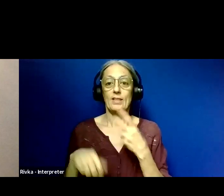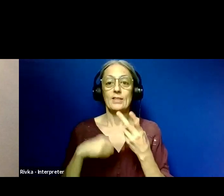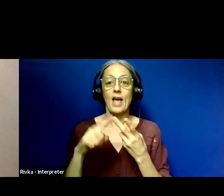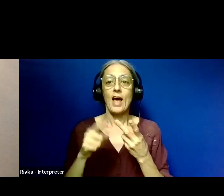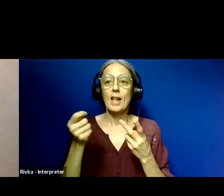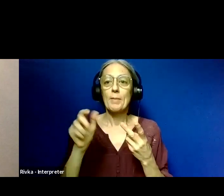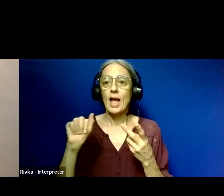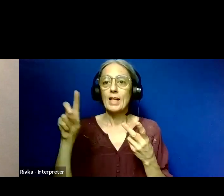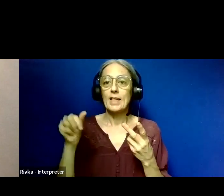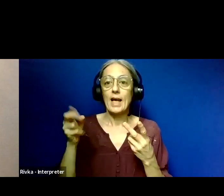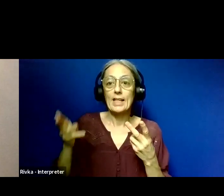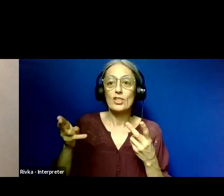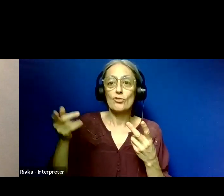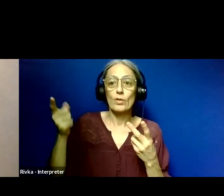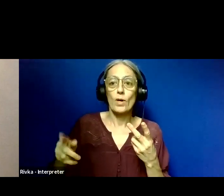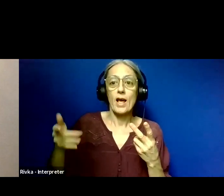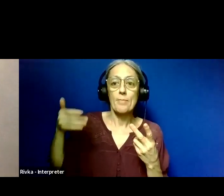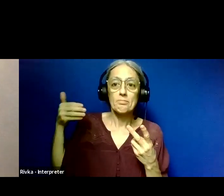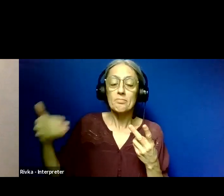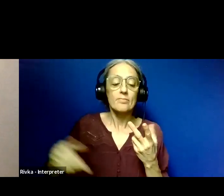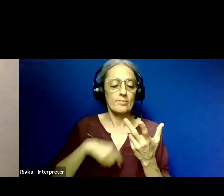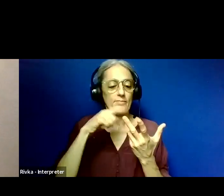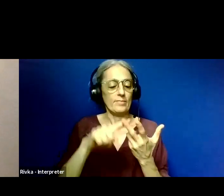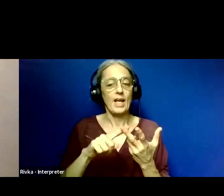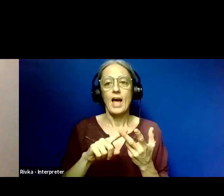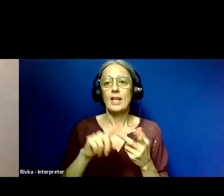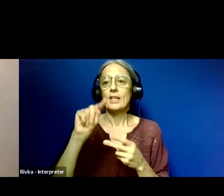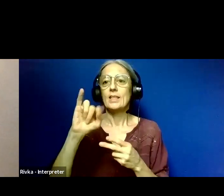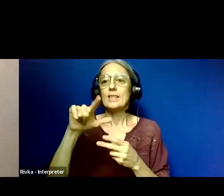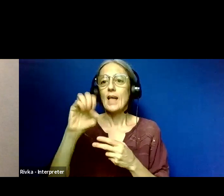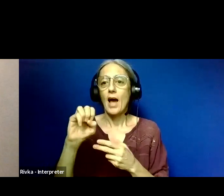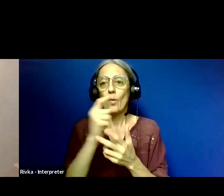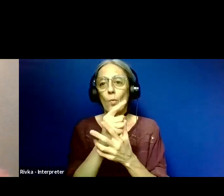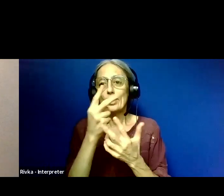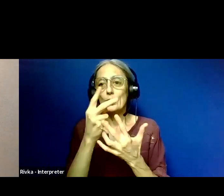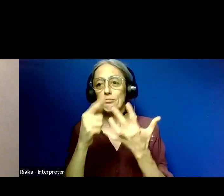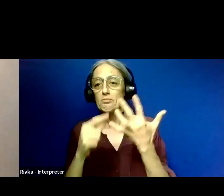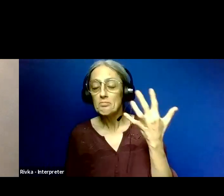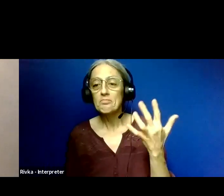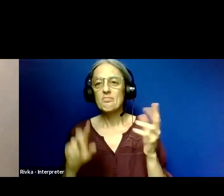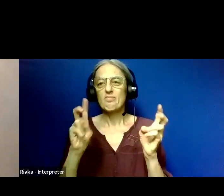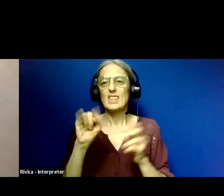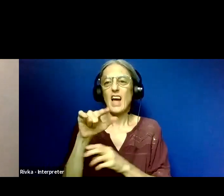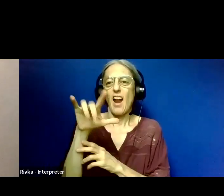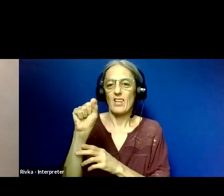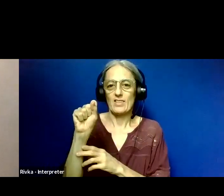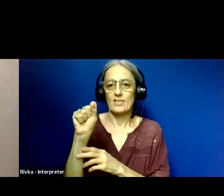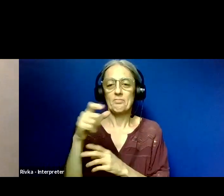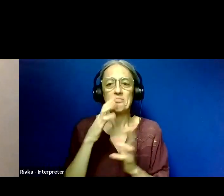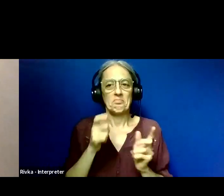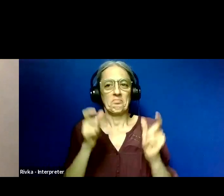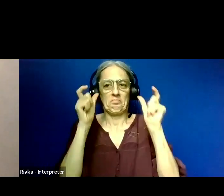about the ADA and some explanation of the different titles. I'm going to have to wear glasses because I have some astigmatism